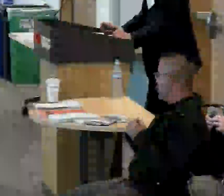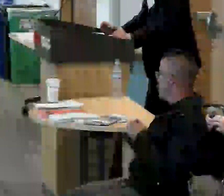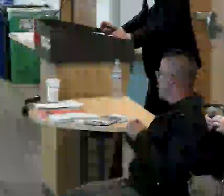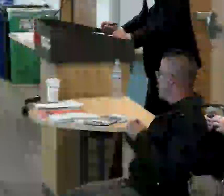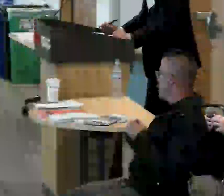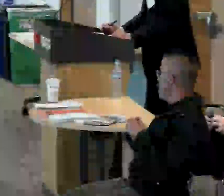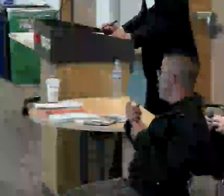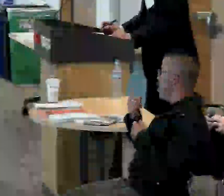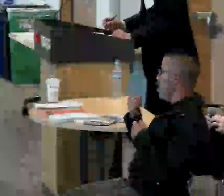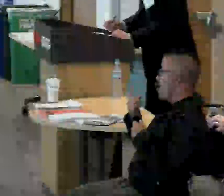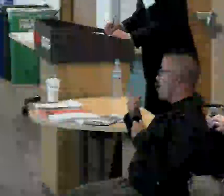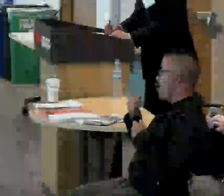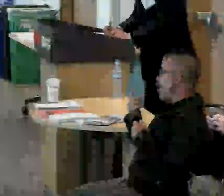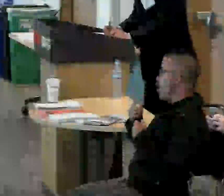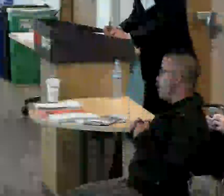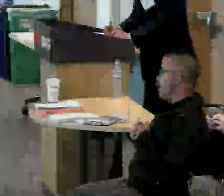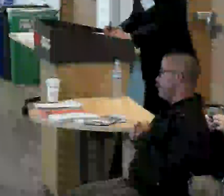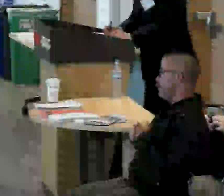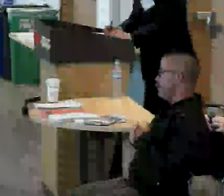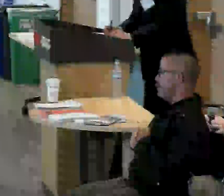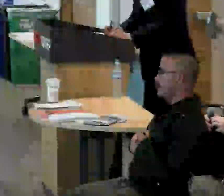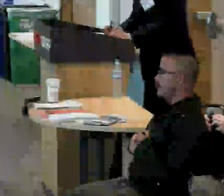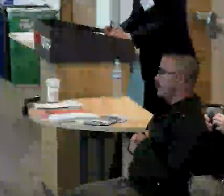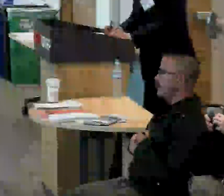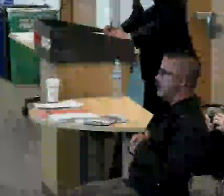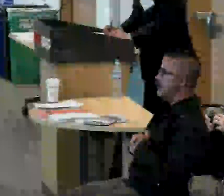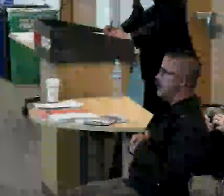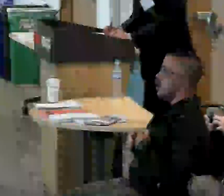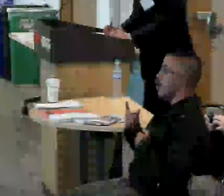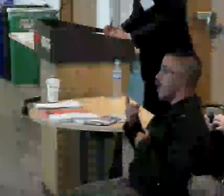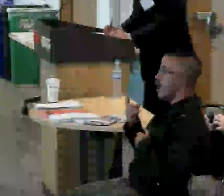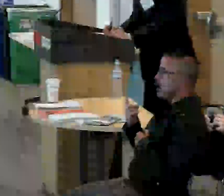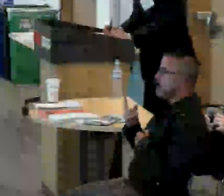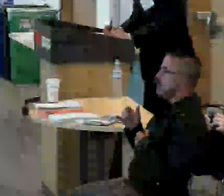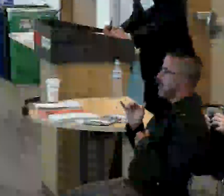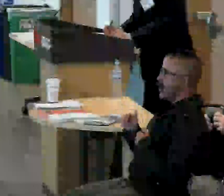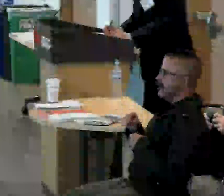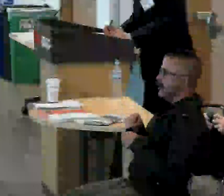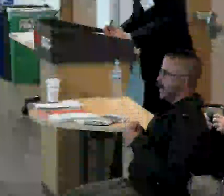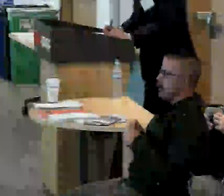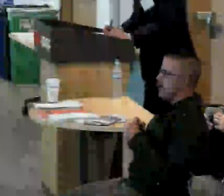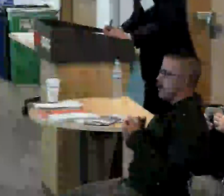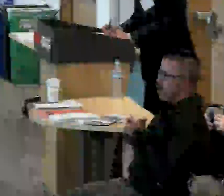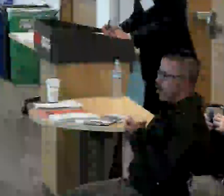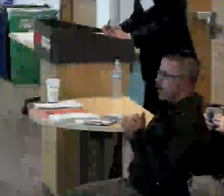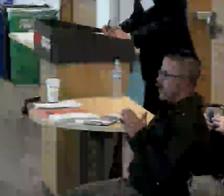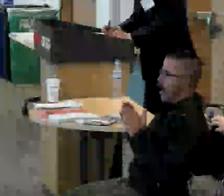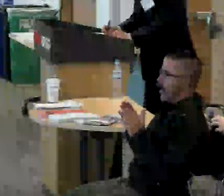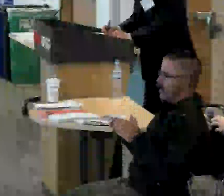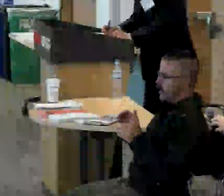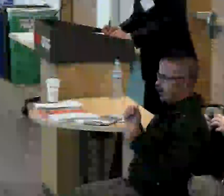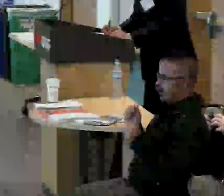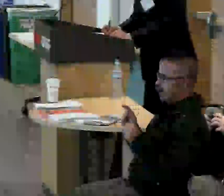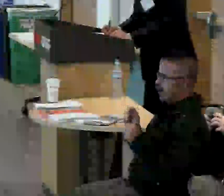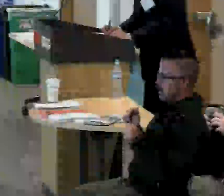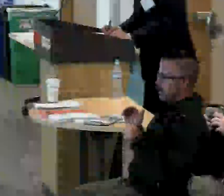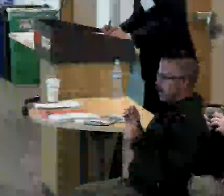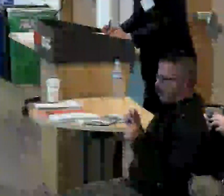housing space, and the other one is